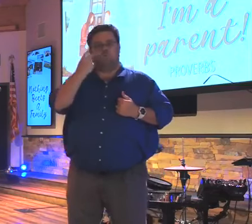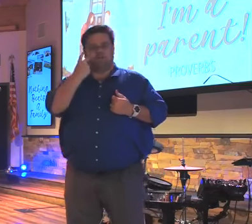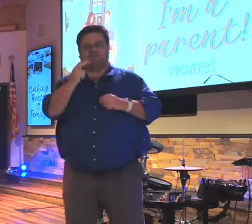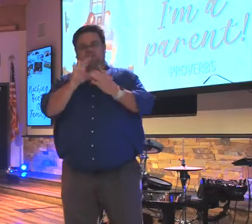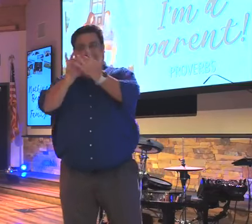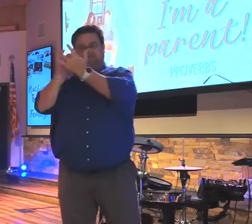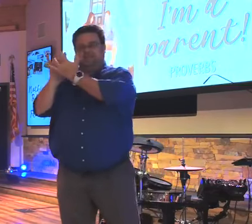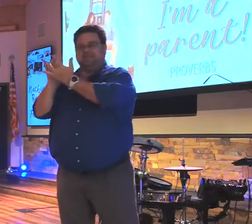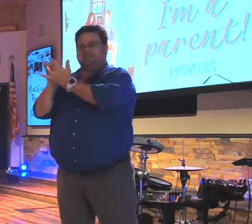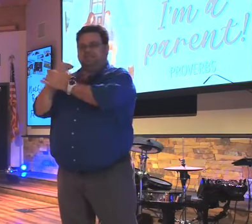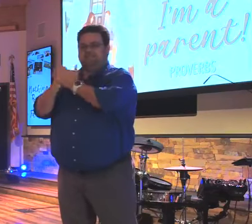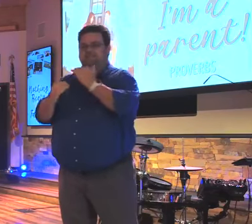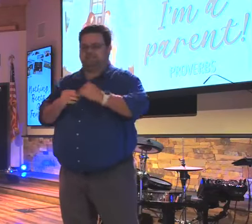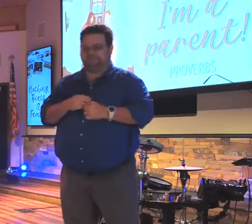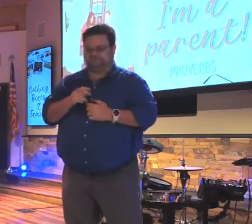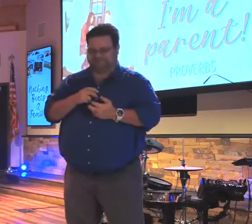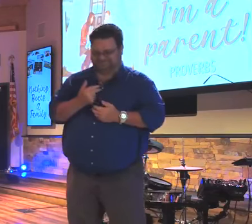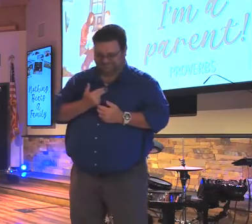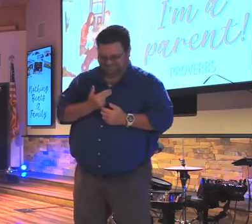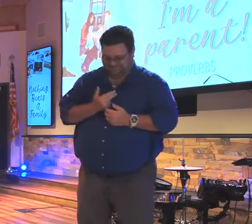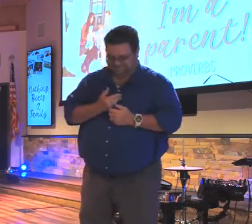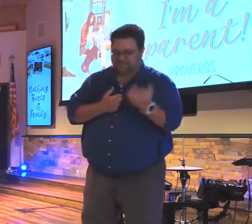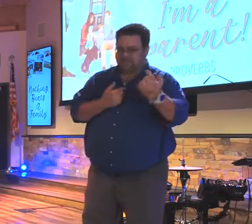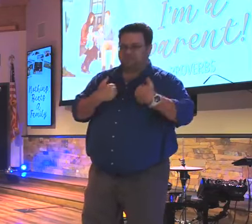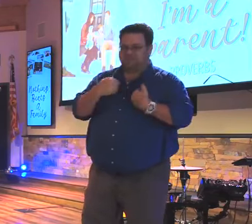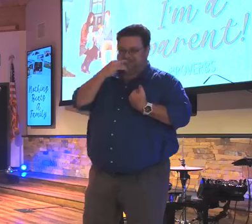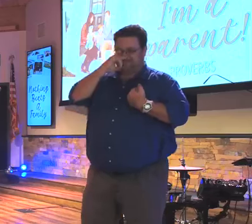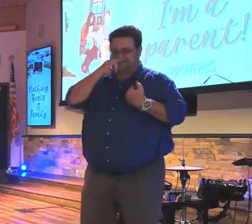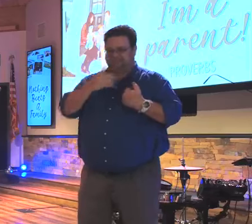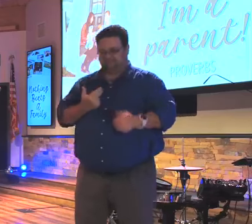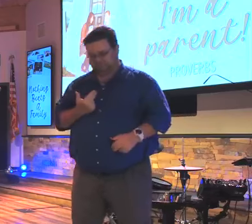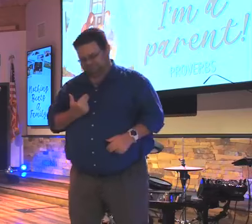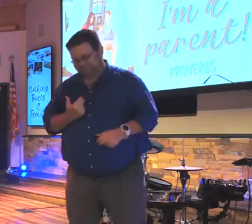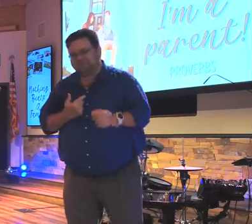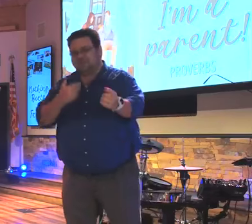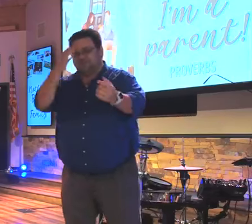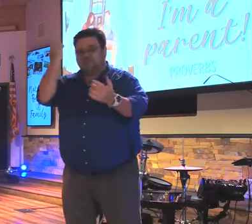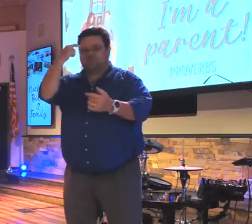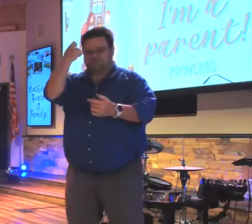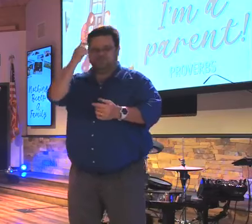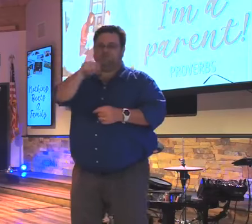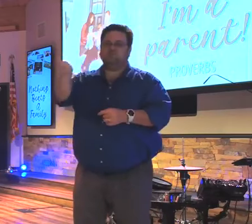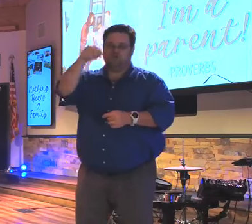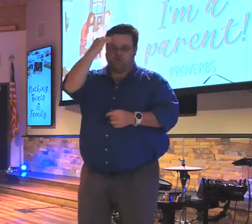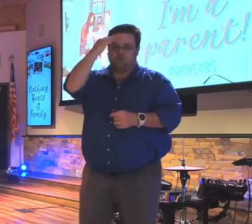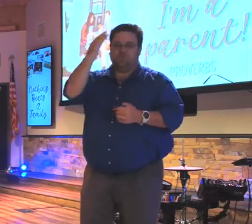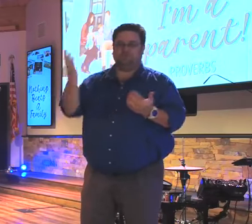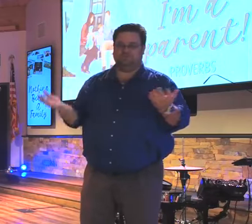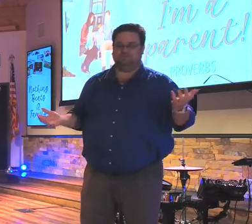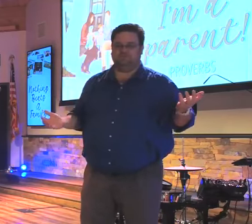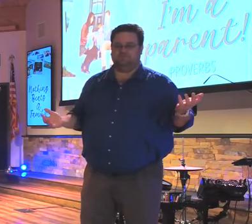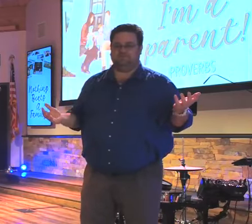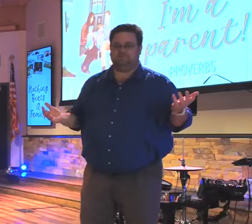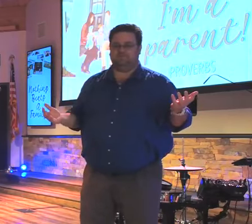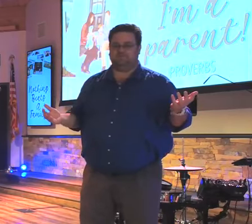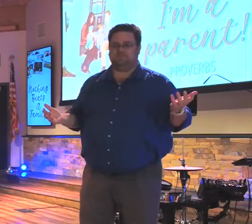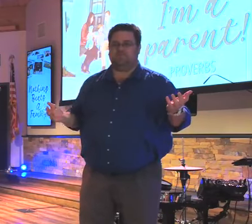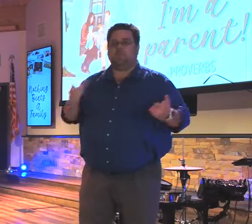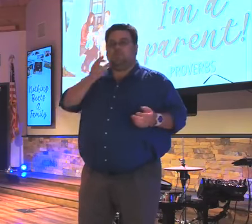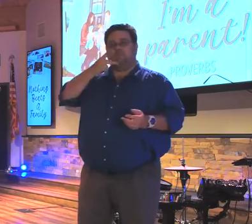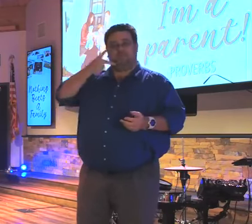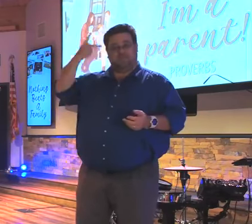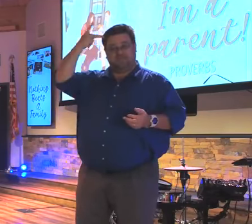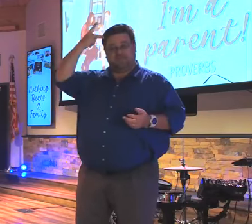online, some of you may be chuckling, right? If you've had kids right now in your house, because you know that, you know,